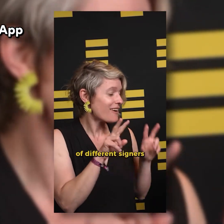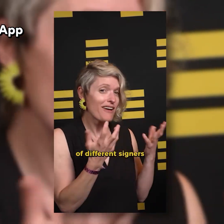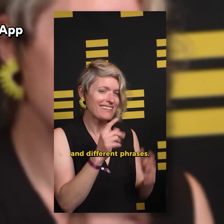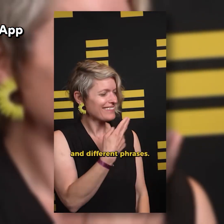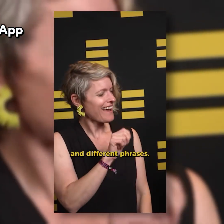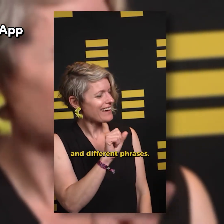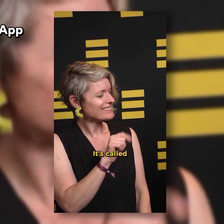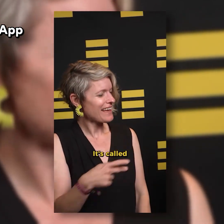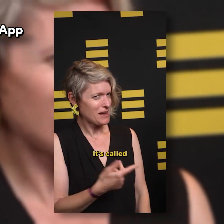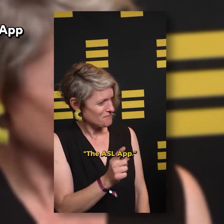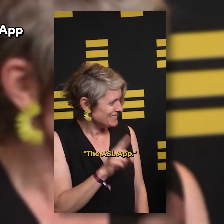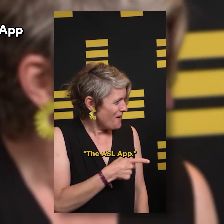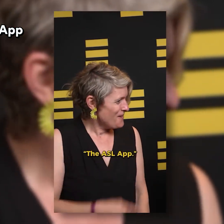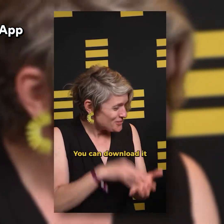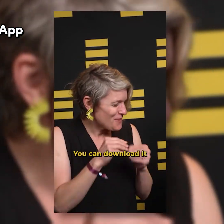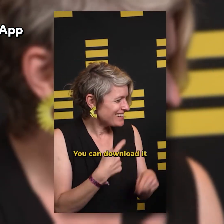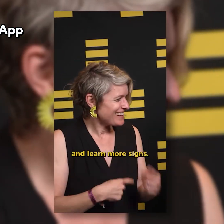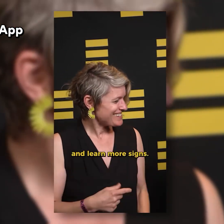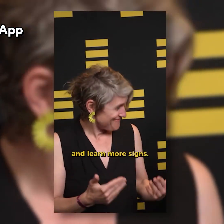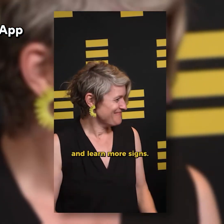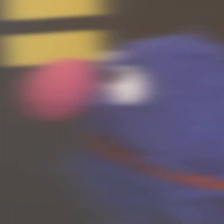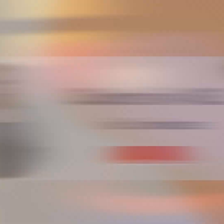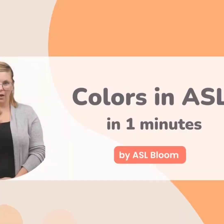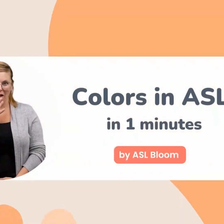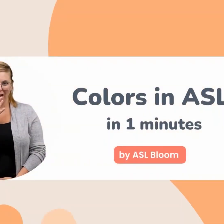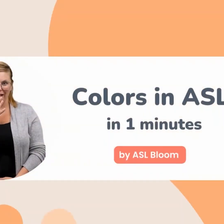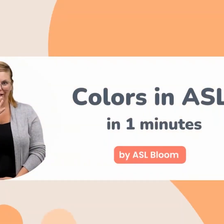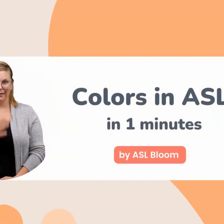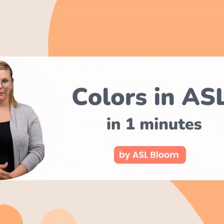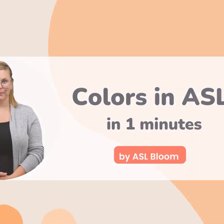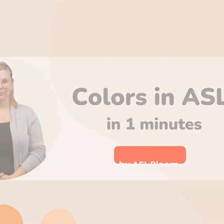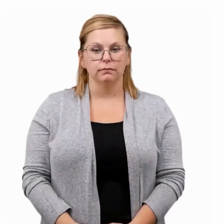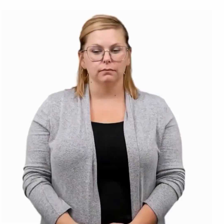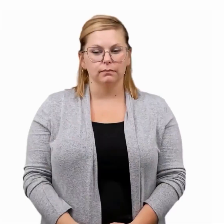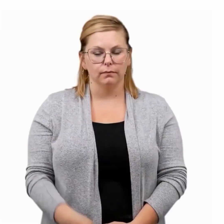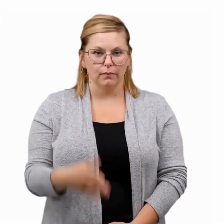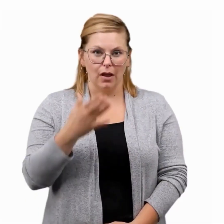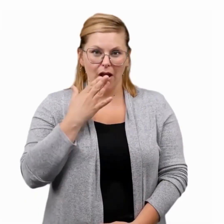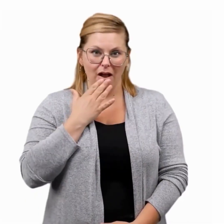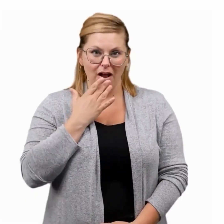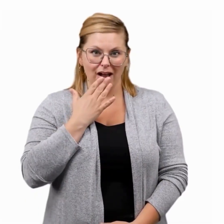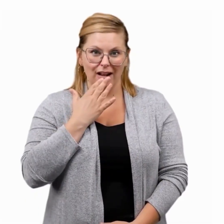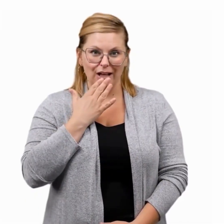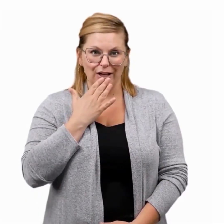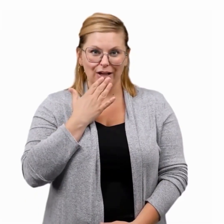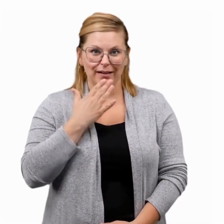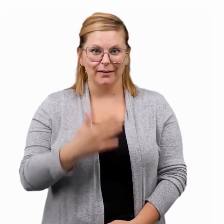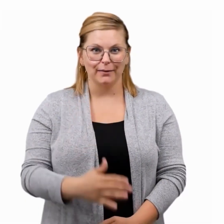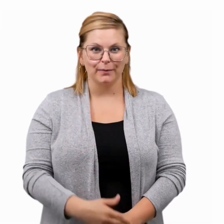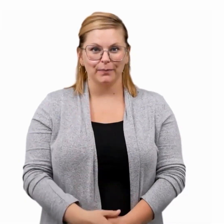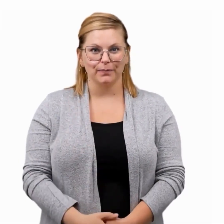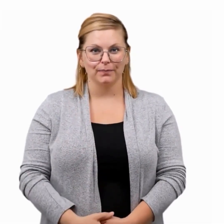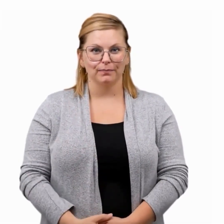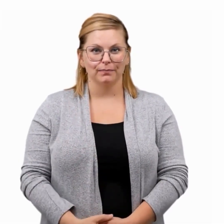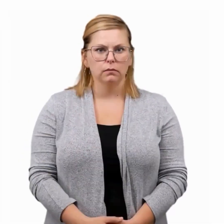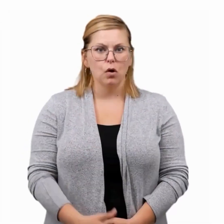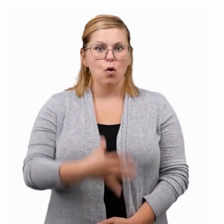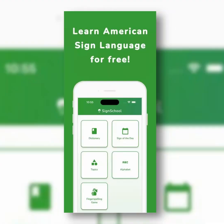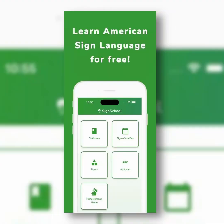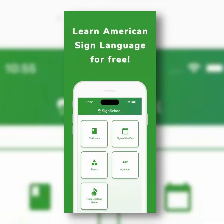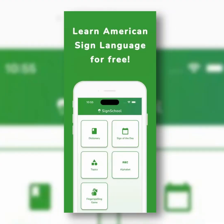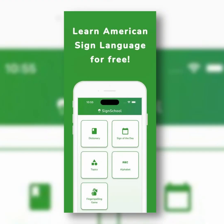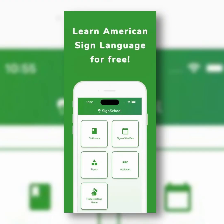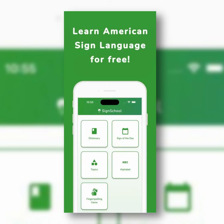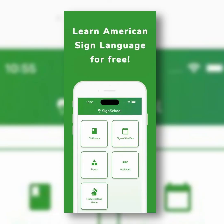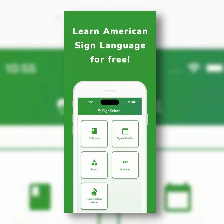skill, and doesn't mind investing their time. So, how should you pick? If you're just dipping your toes and want a